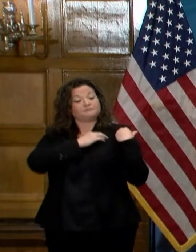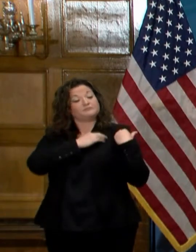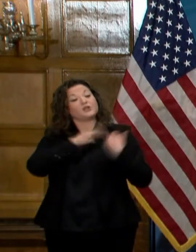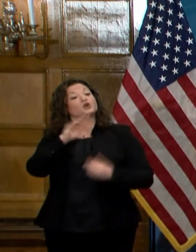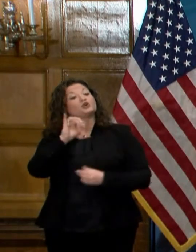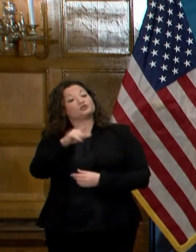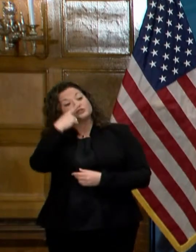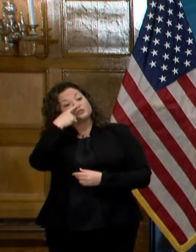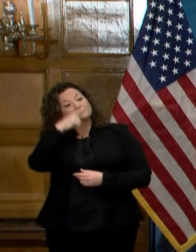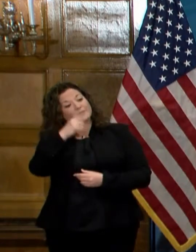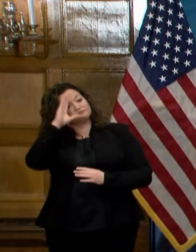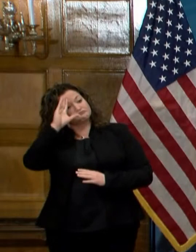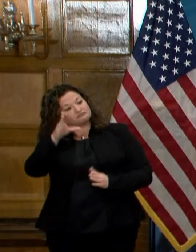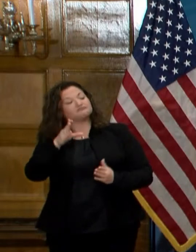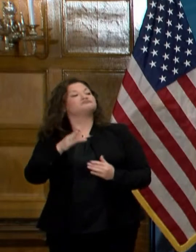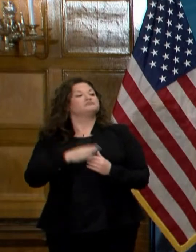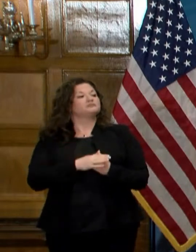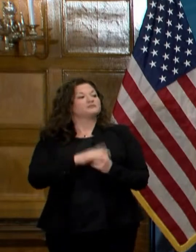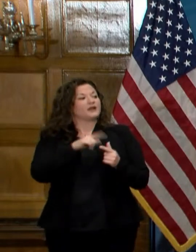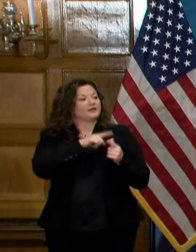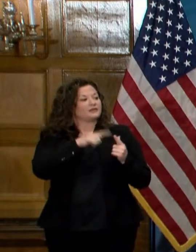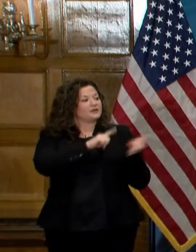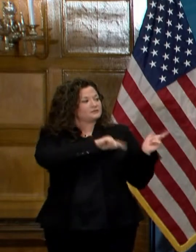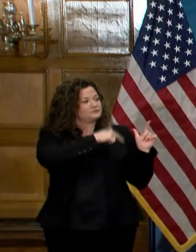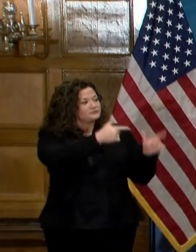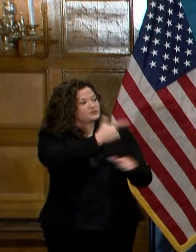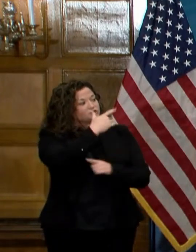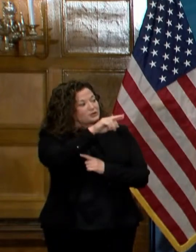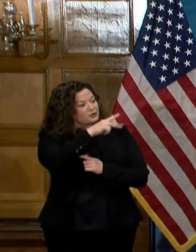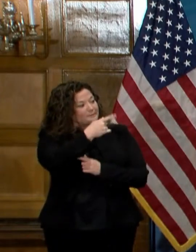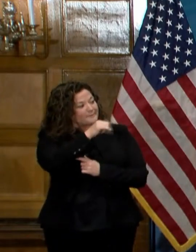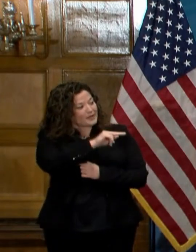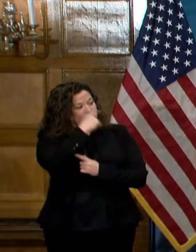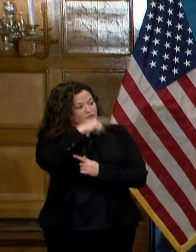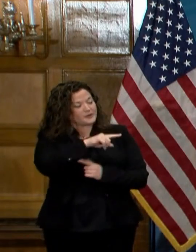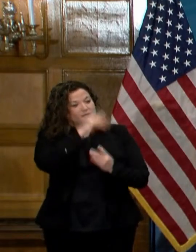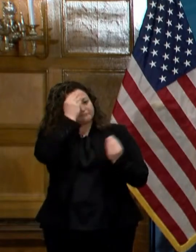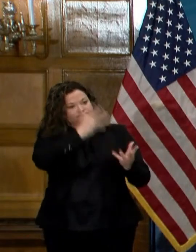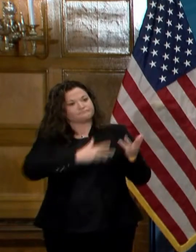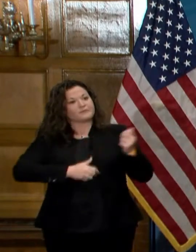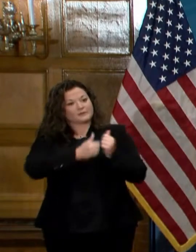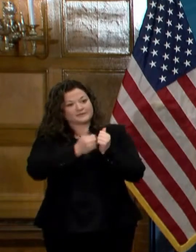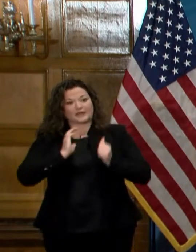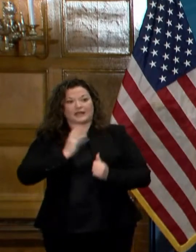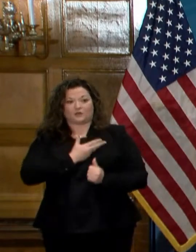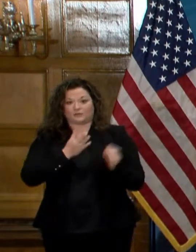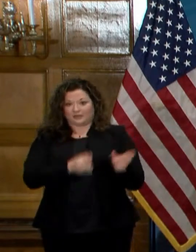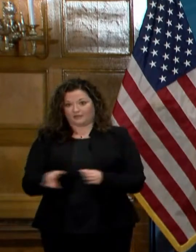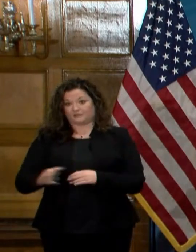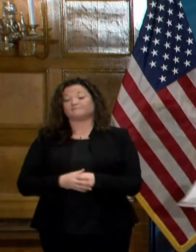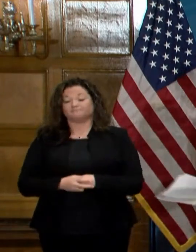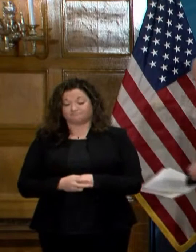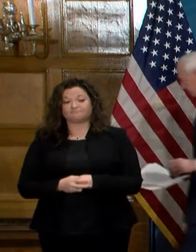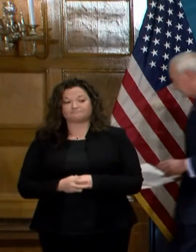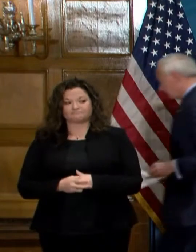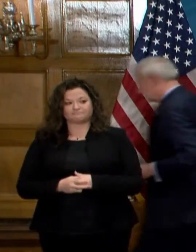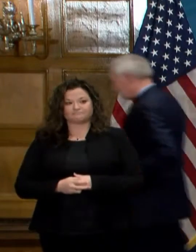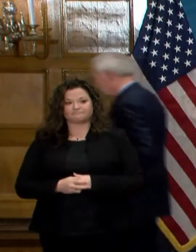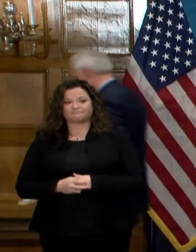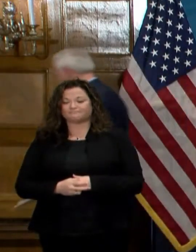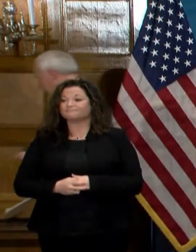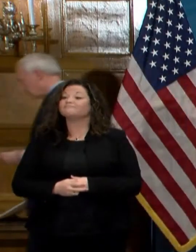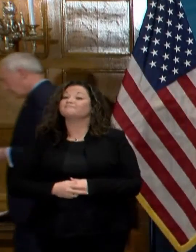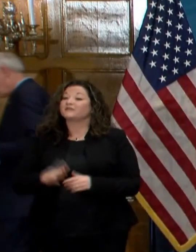give a greeting, and then General Penn, if you would come up and give an update on the development of that plan. Thank you, sir.